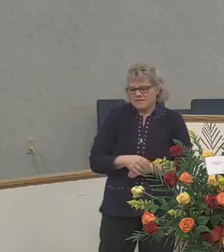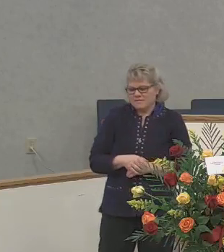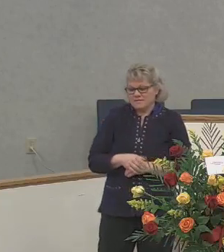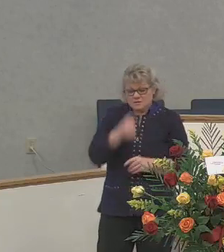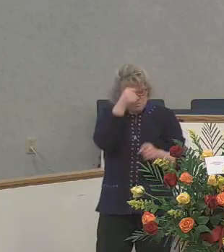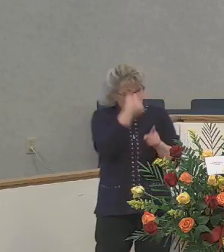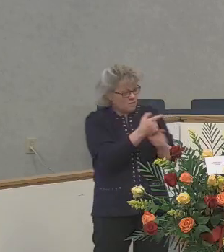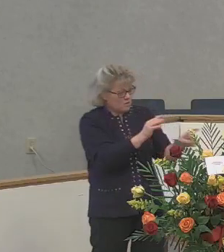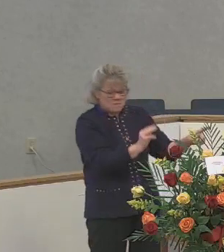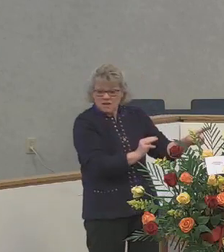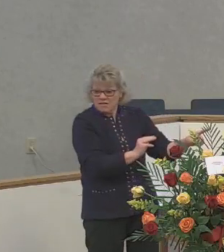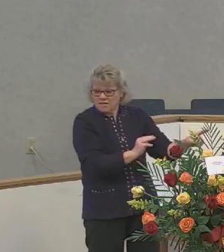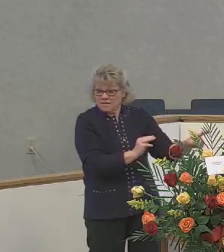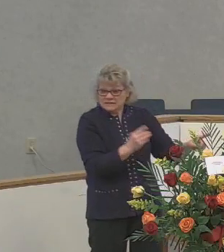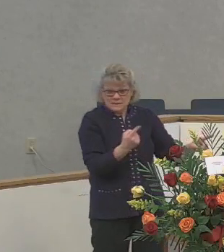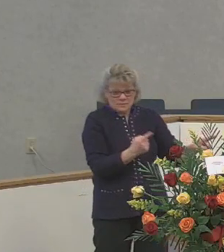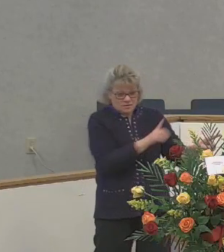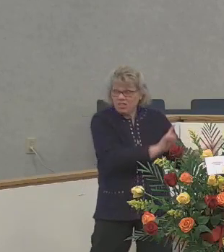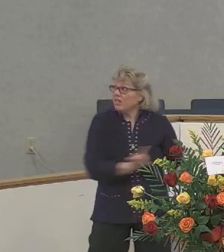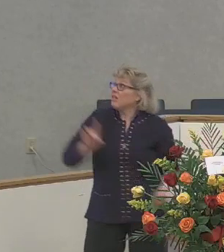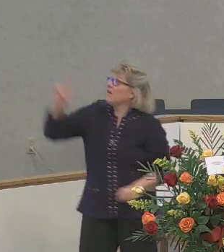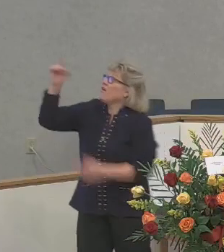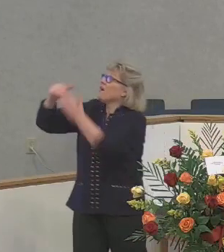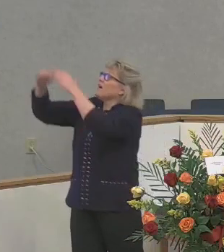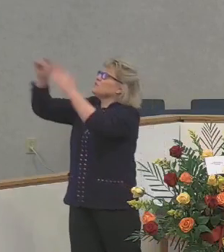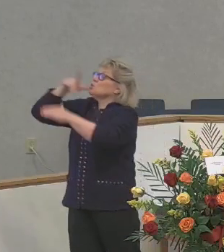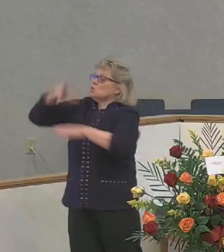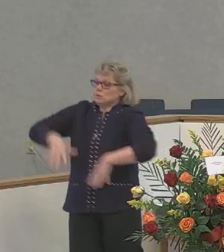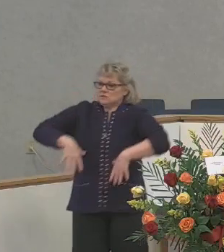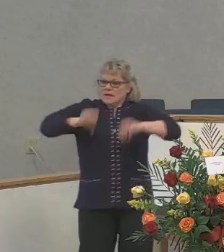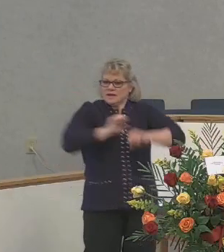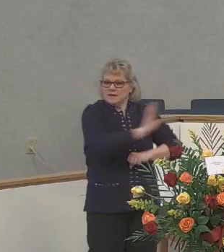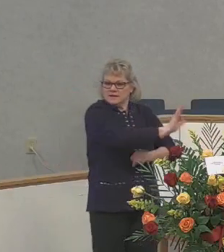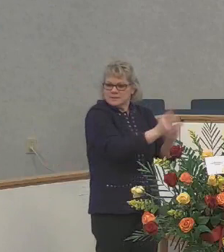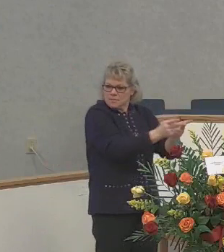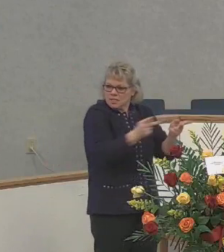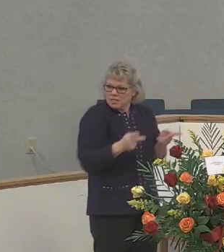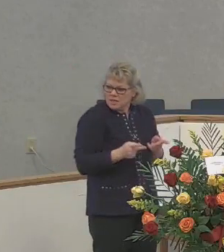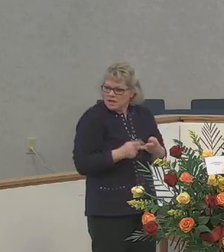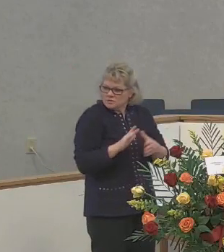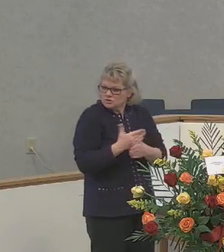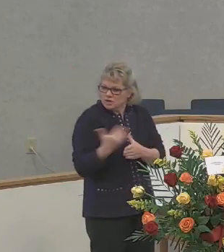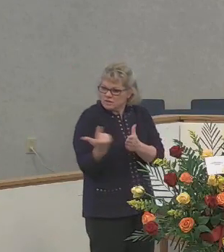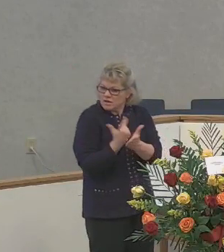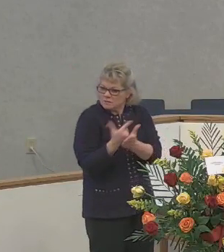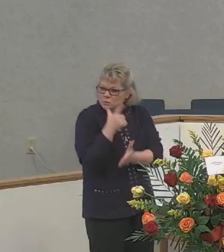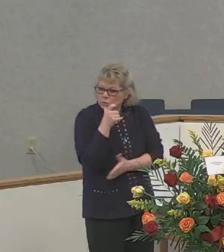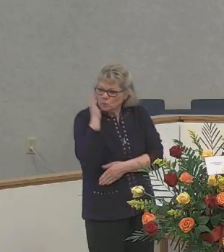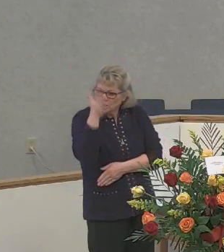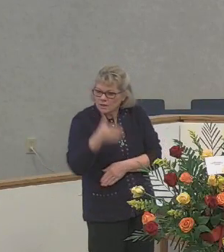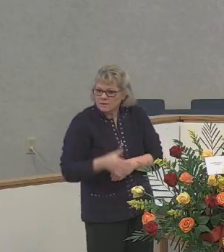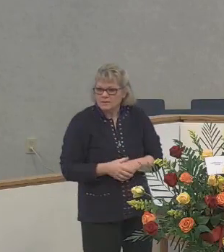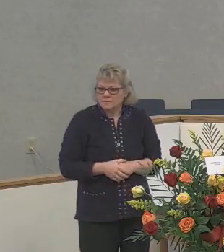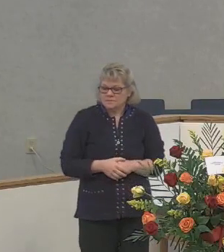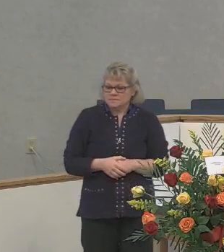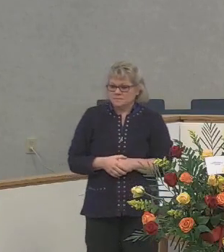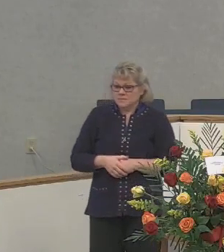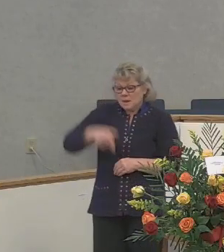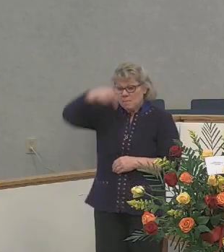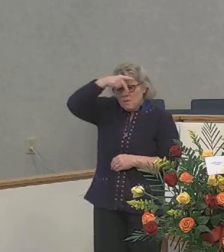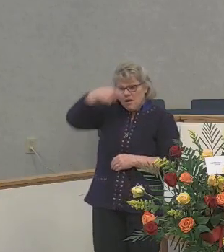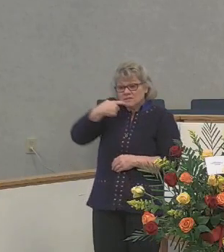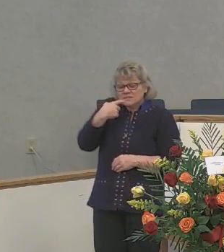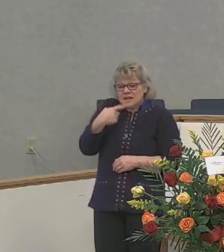has transitioned. Somebody's got to step up and take his place in doing what he did. And Paul